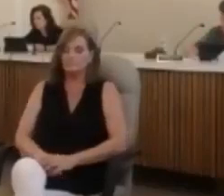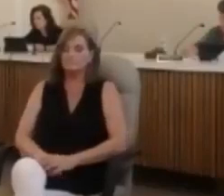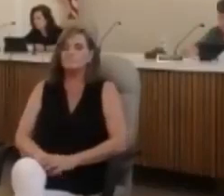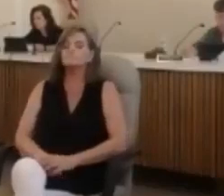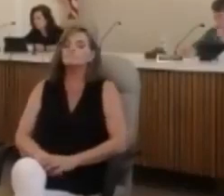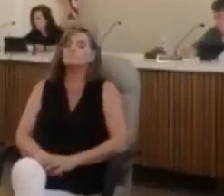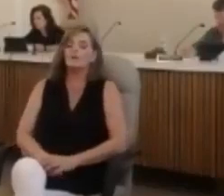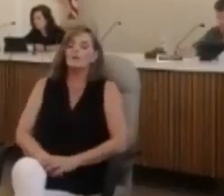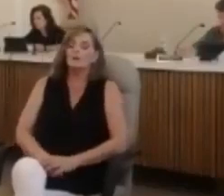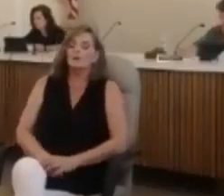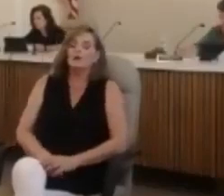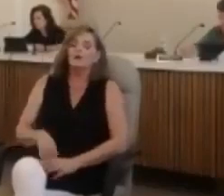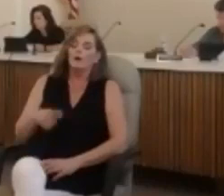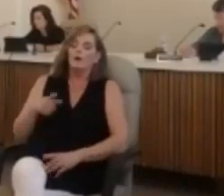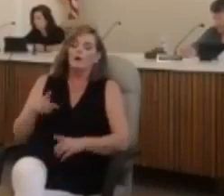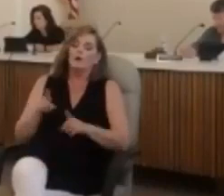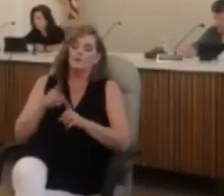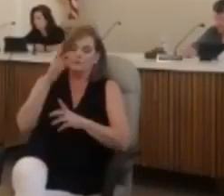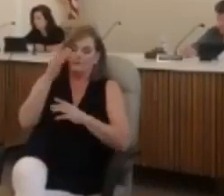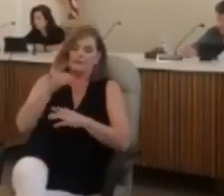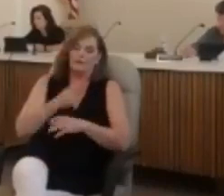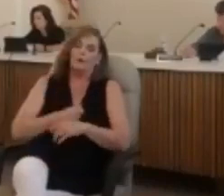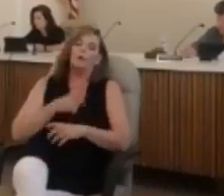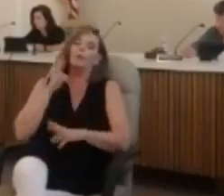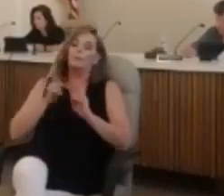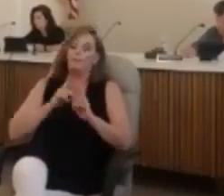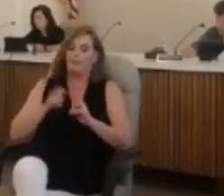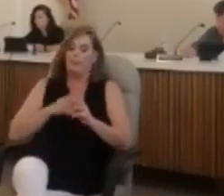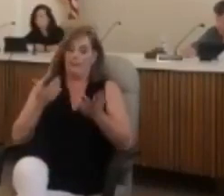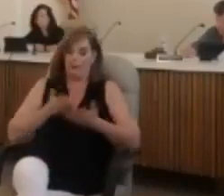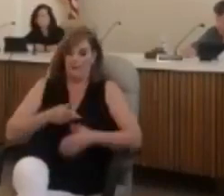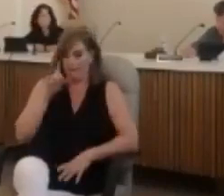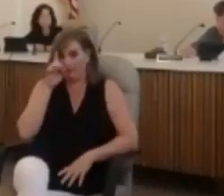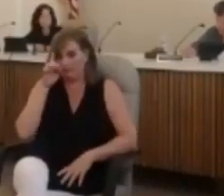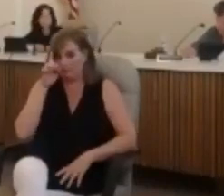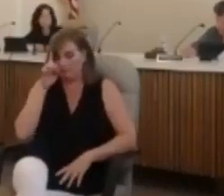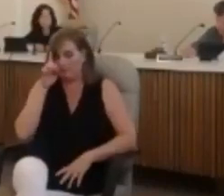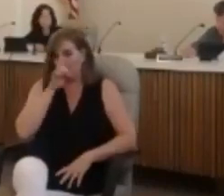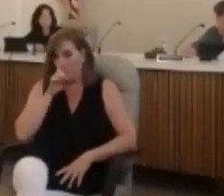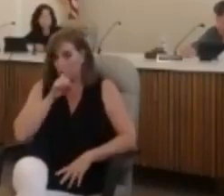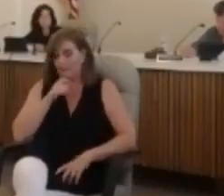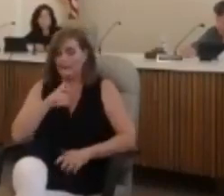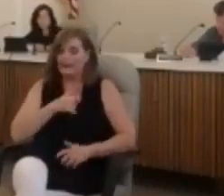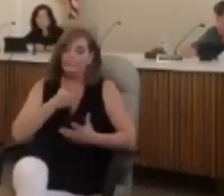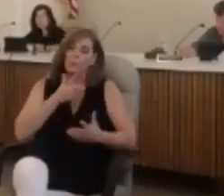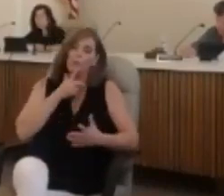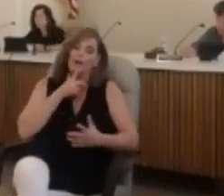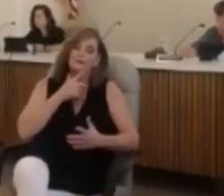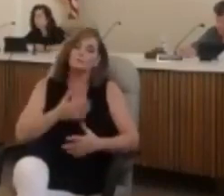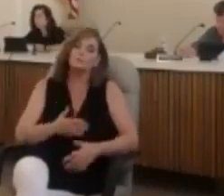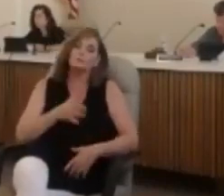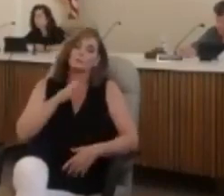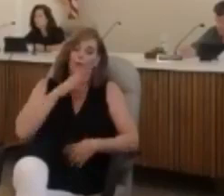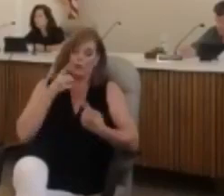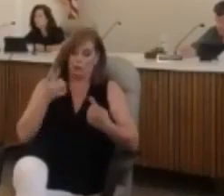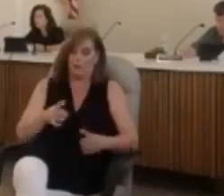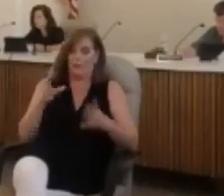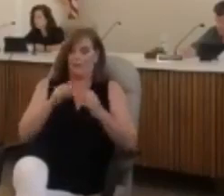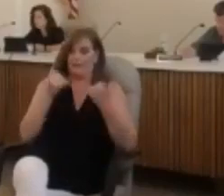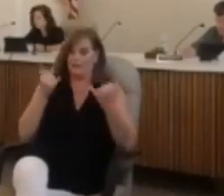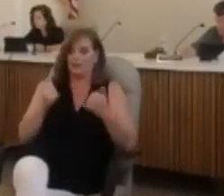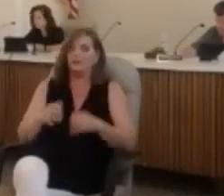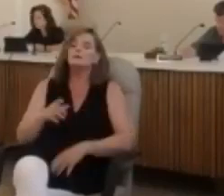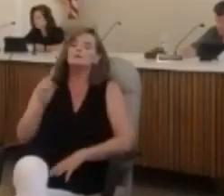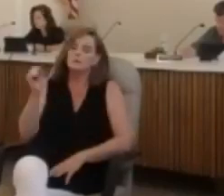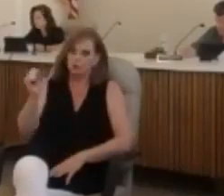So I will note that residents are participating virtually, and if you wish to speak during tonight's meeting, you can